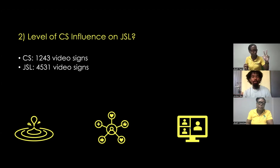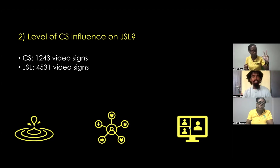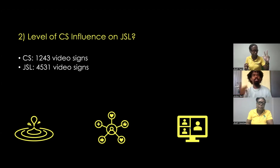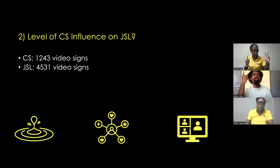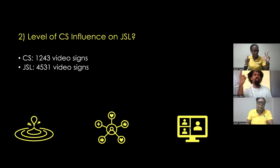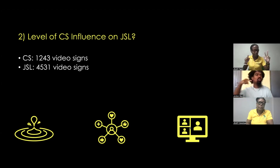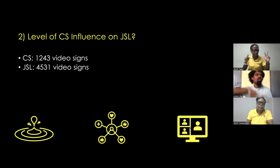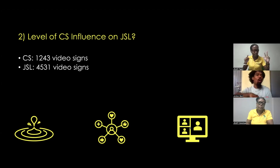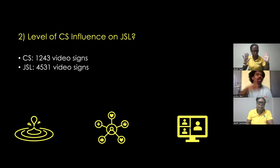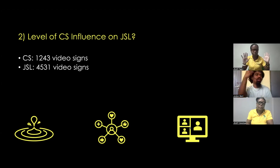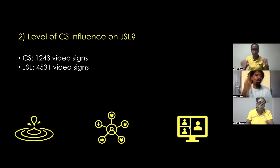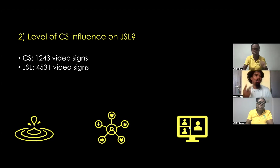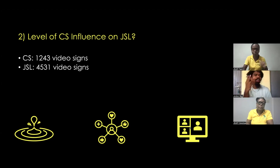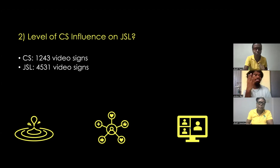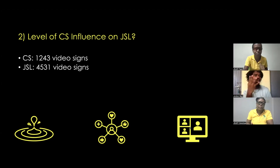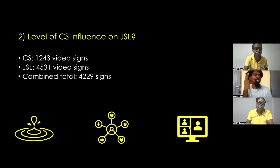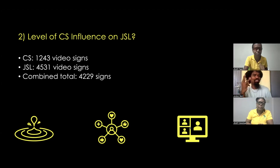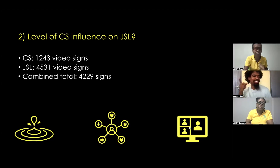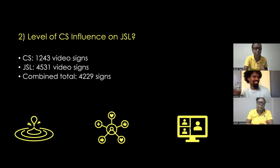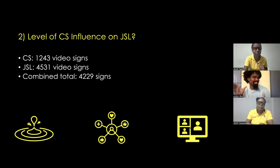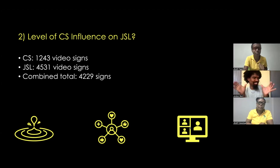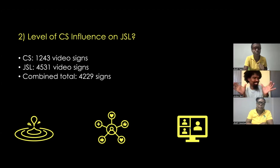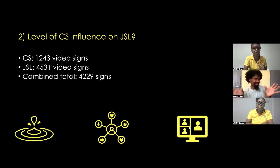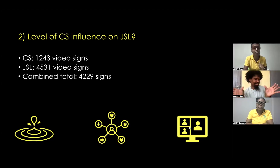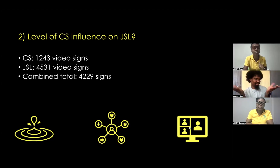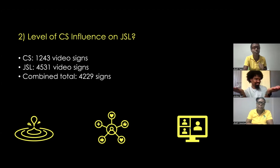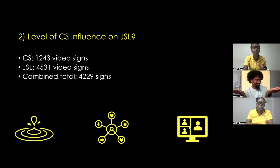And then country sign, we have 1,243.